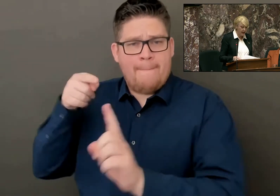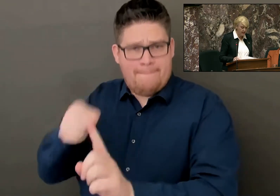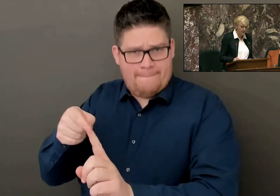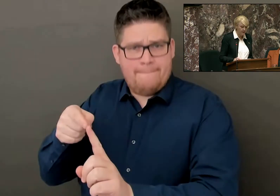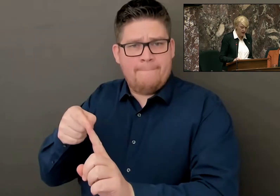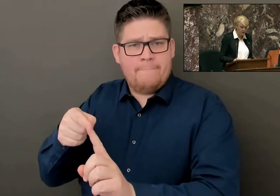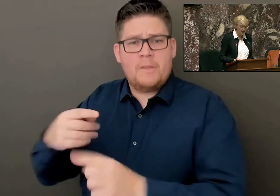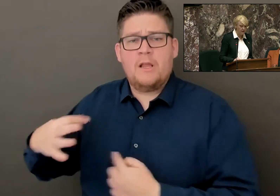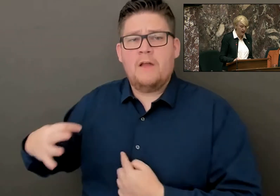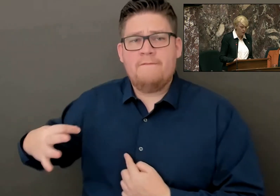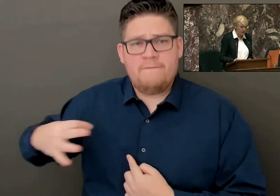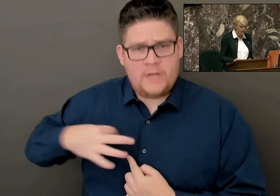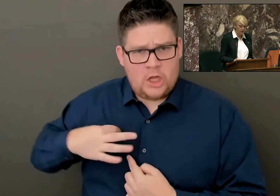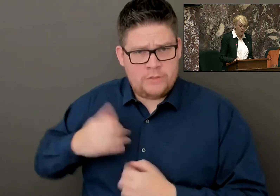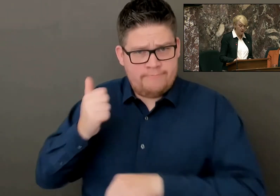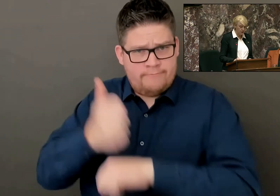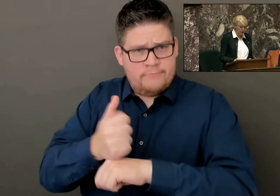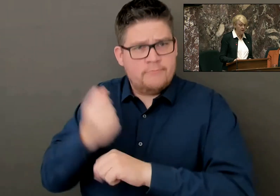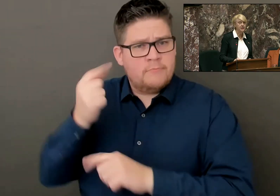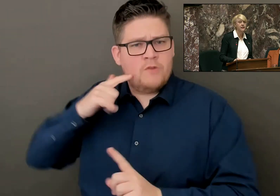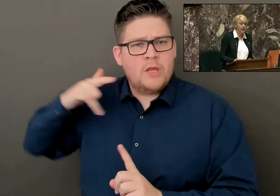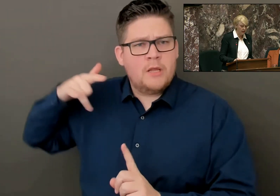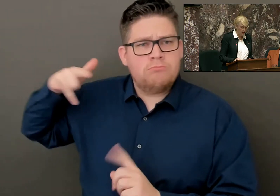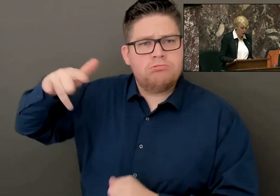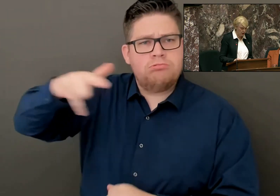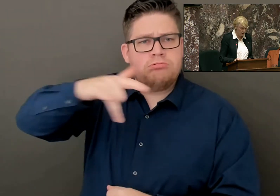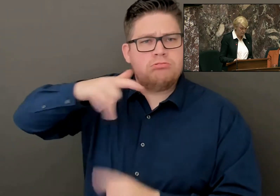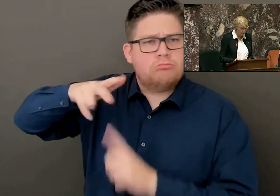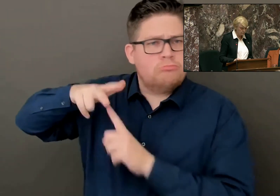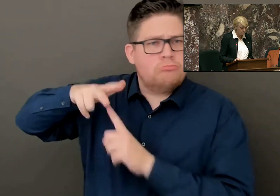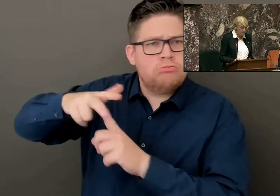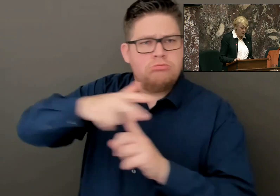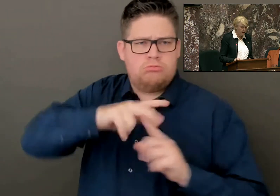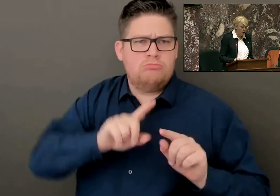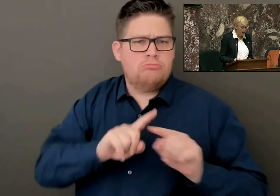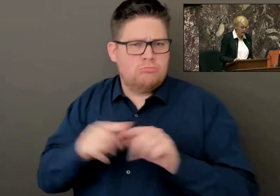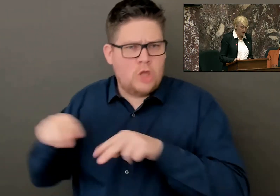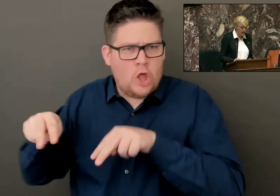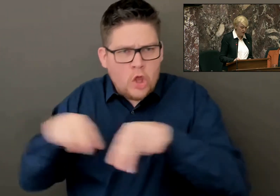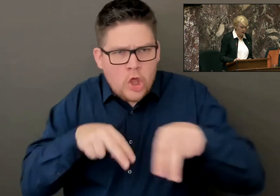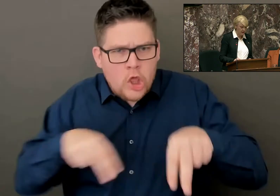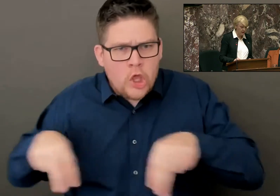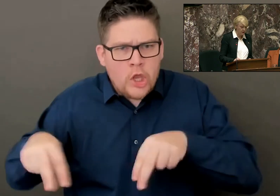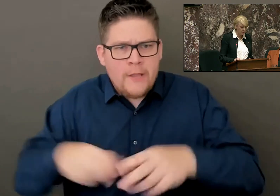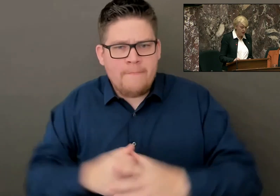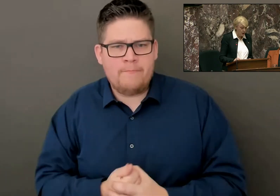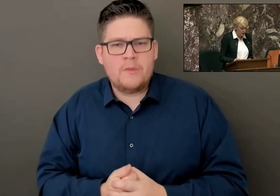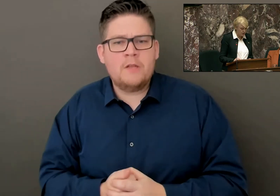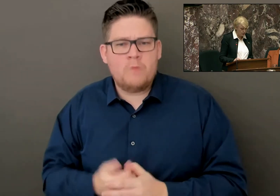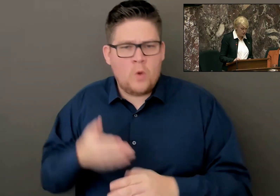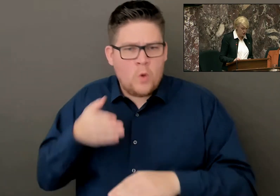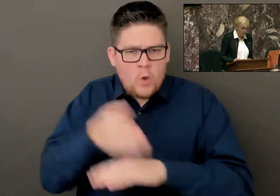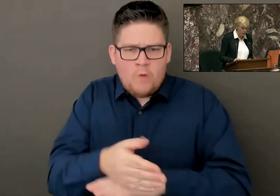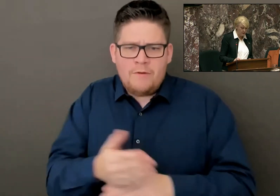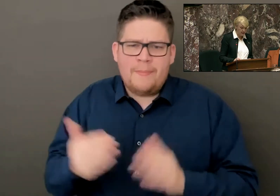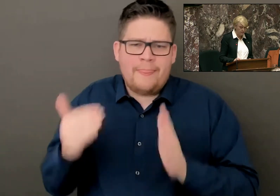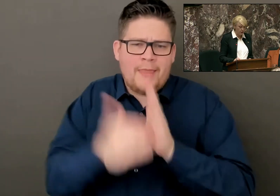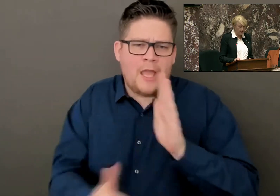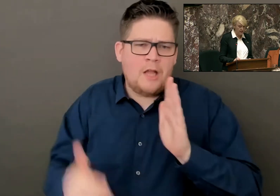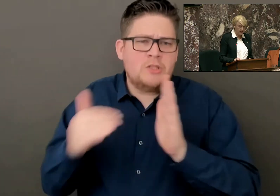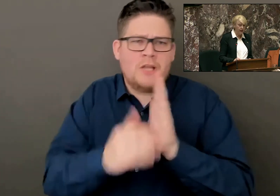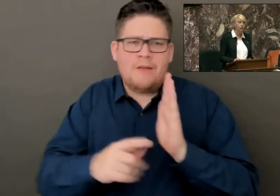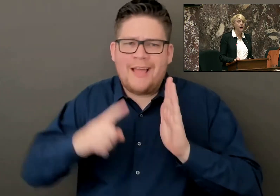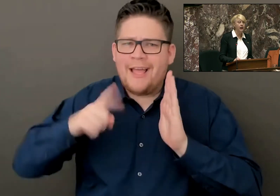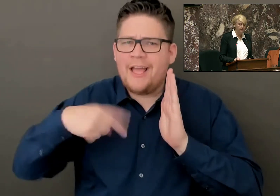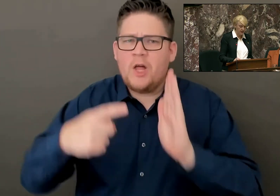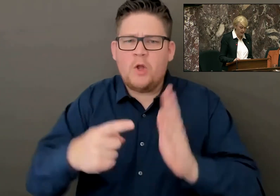provide tens of thousands of hours of service each year. Their highly trained volunteers search for missing